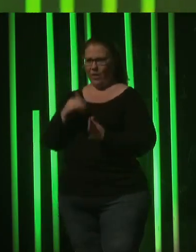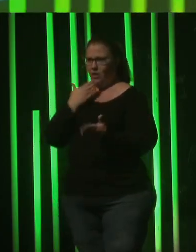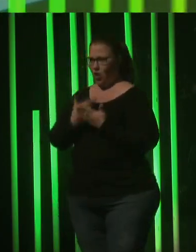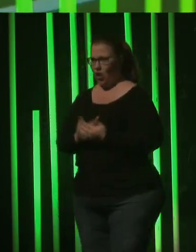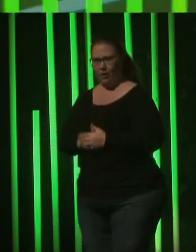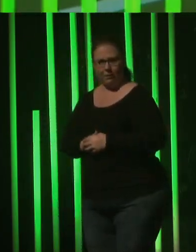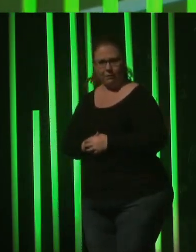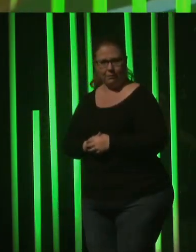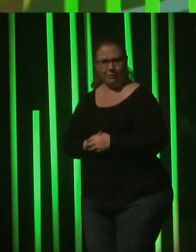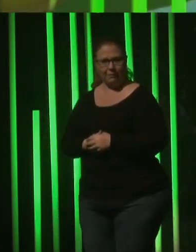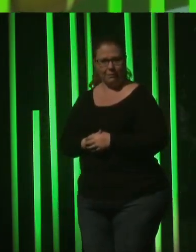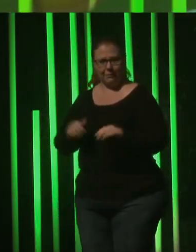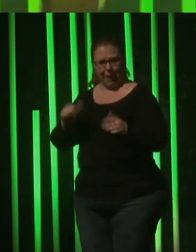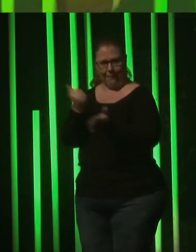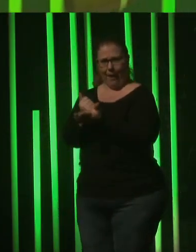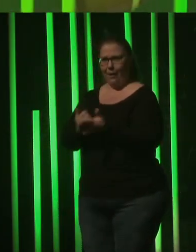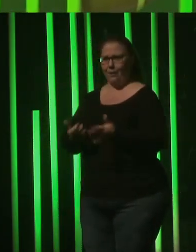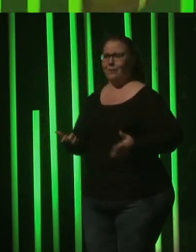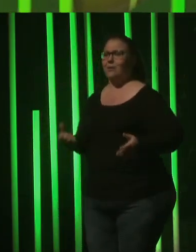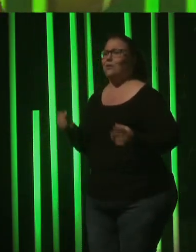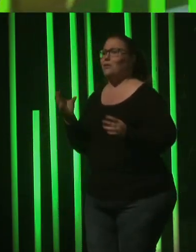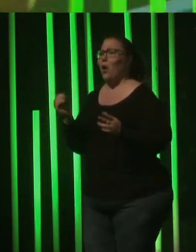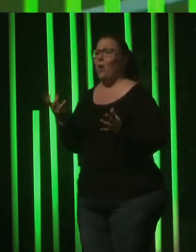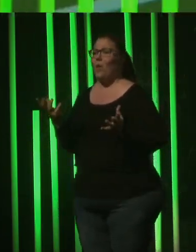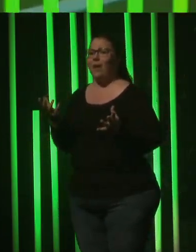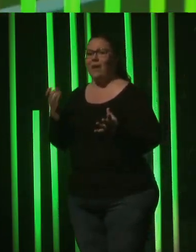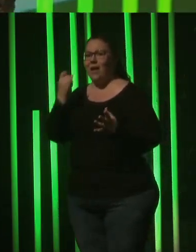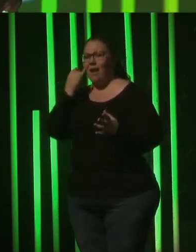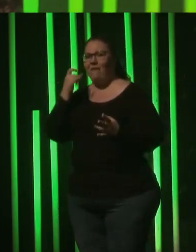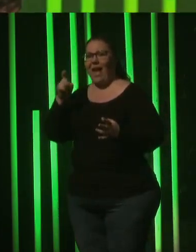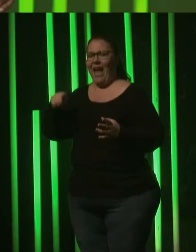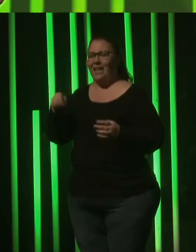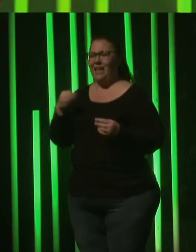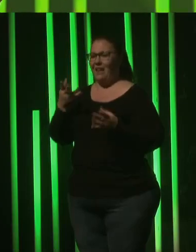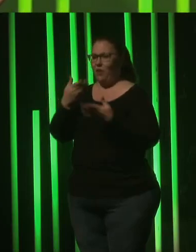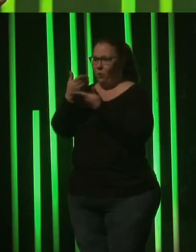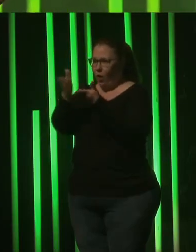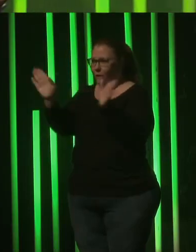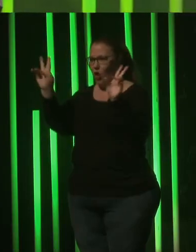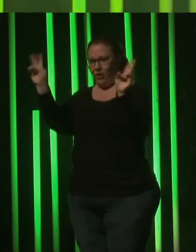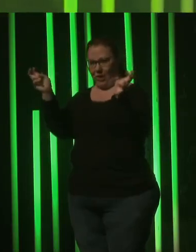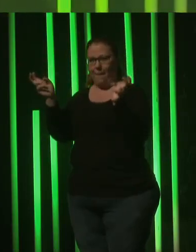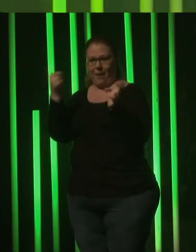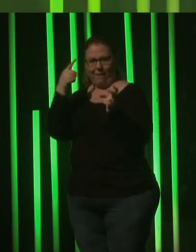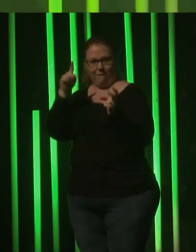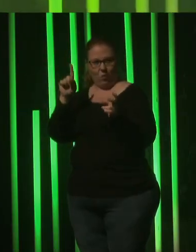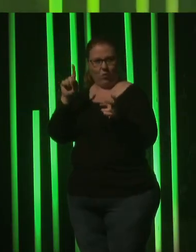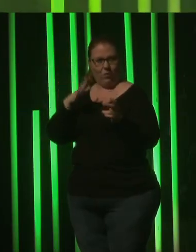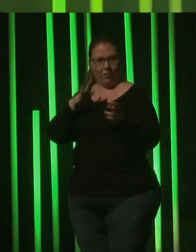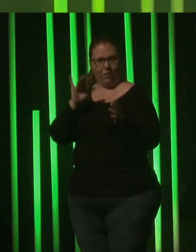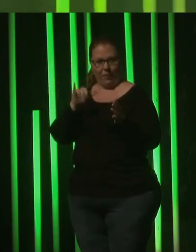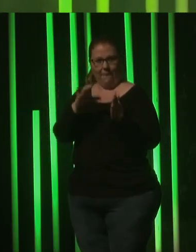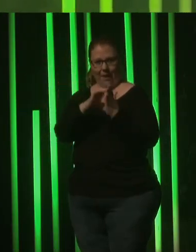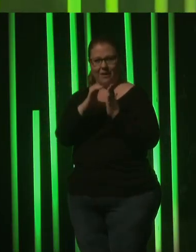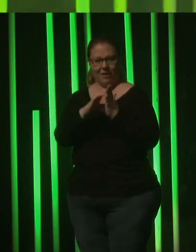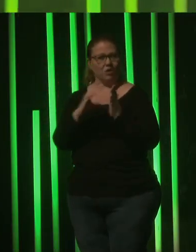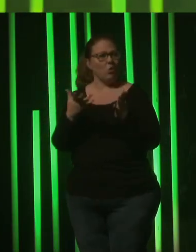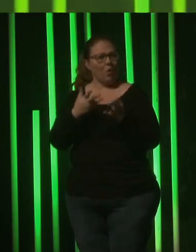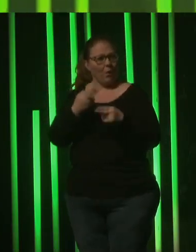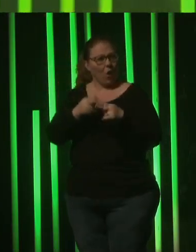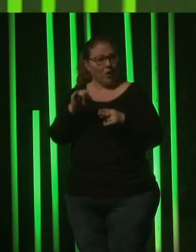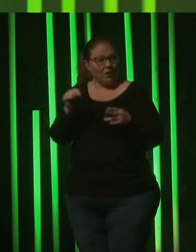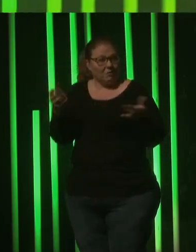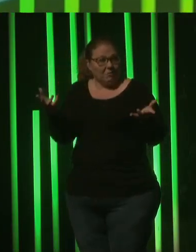good? Amen. So if I had to give you an overall topic for my passage, let me tell you what I would call